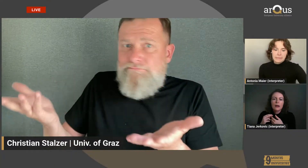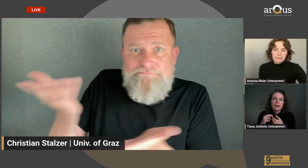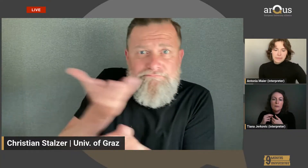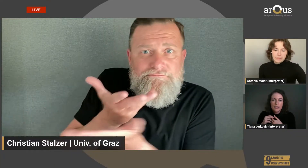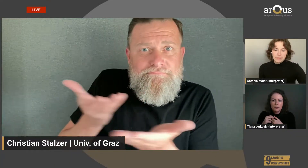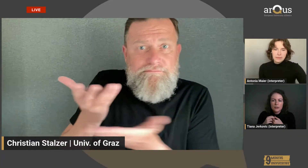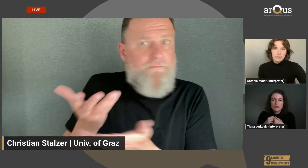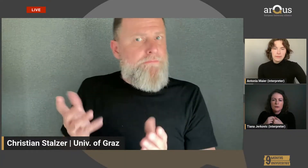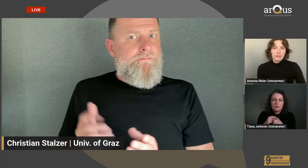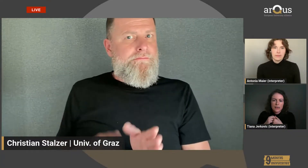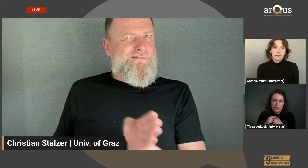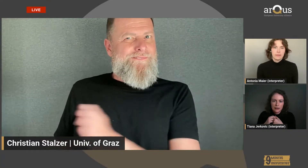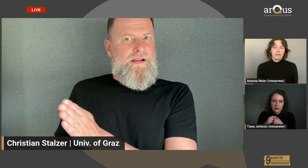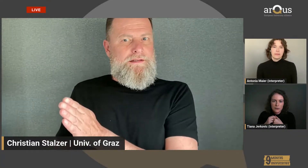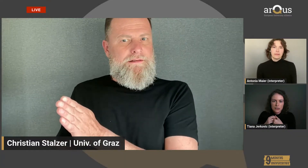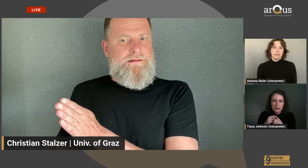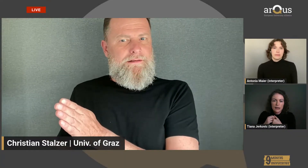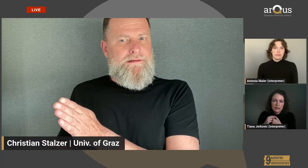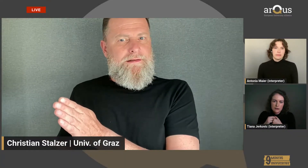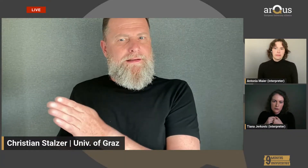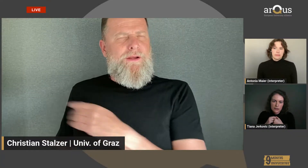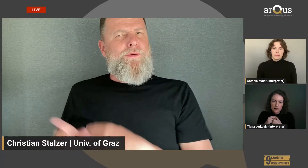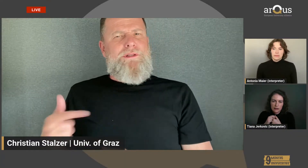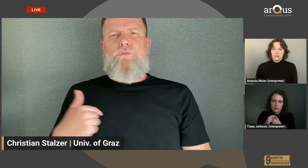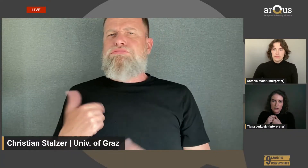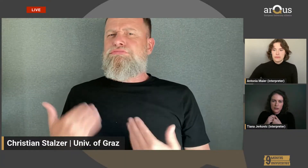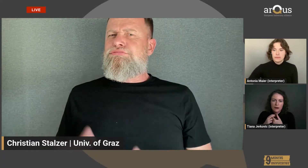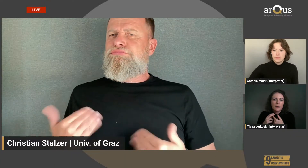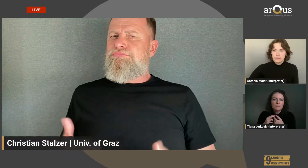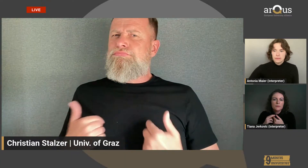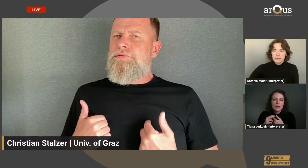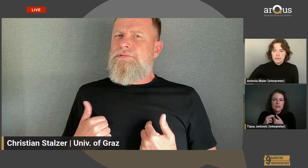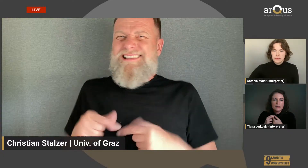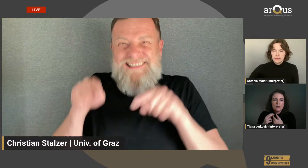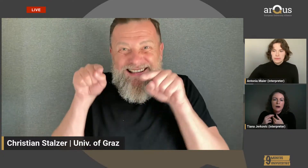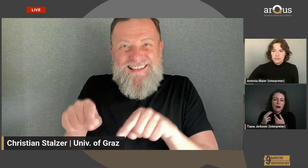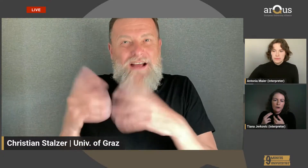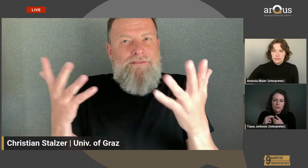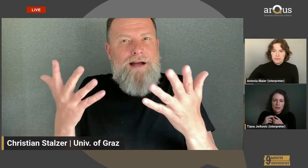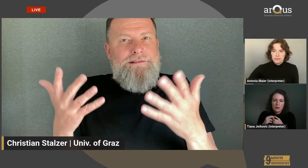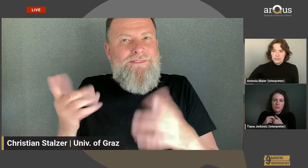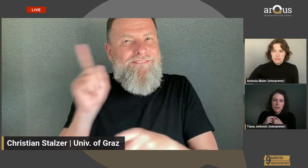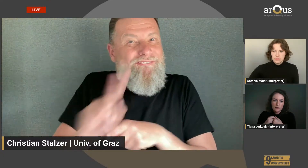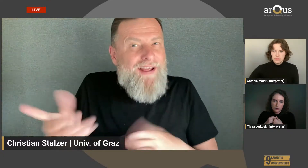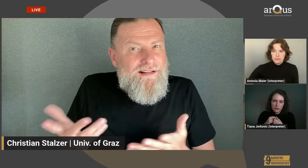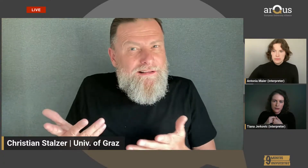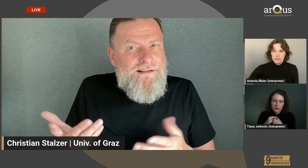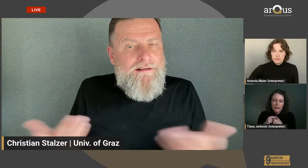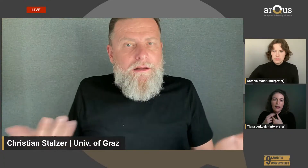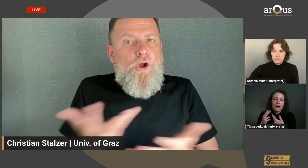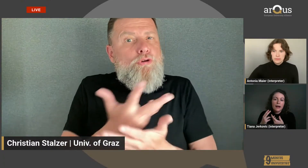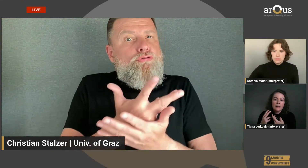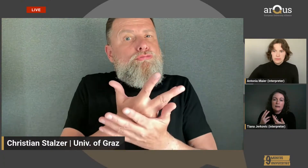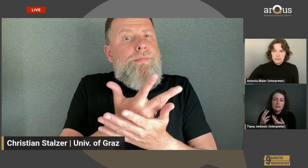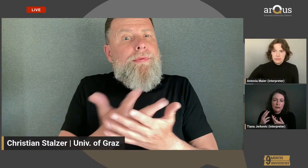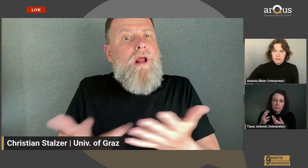on the benefits of sign language and access to sign language. This is oftentimes